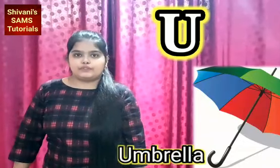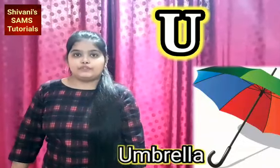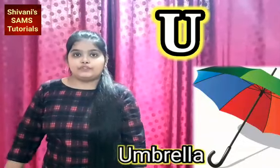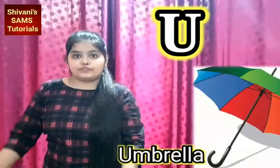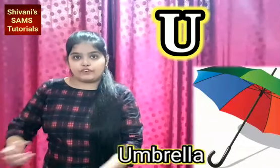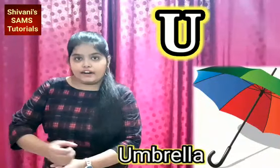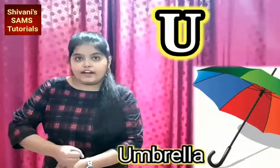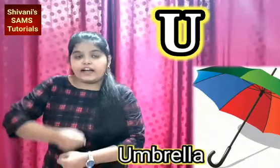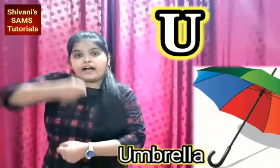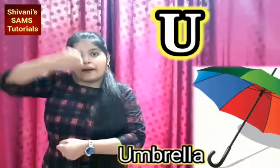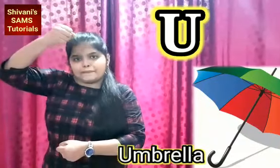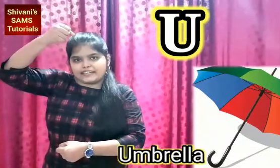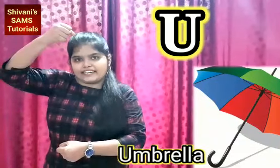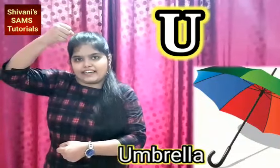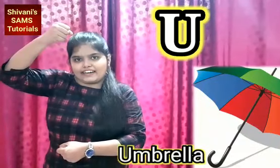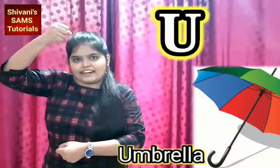U for umbrella.